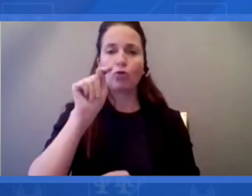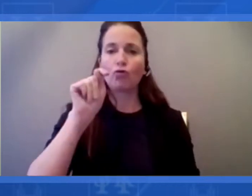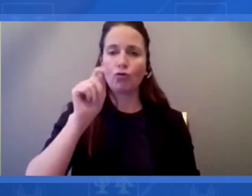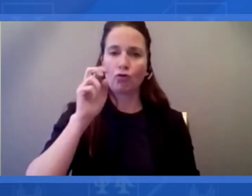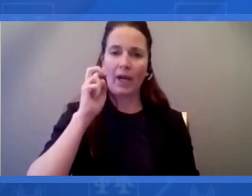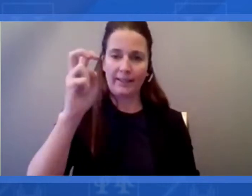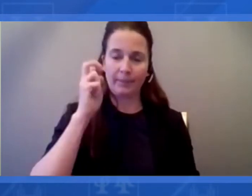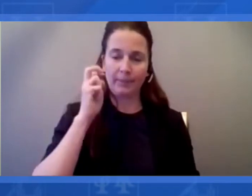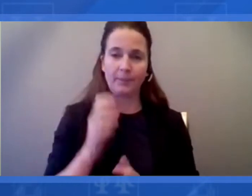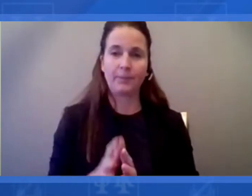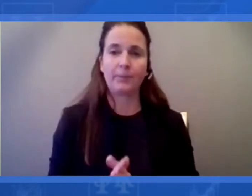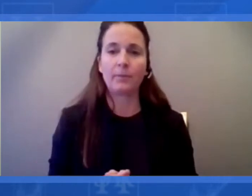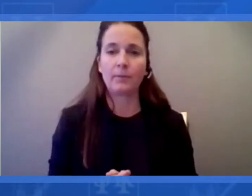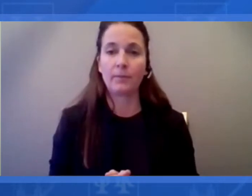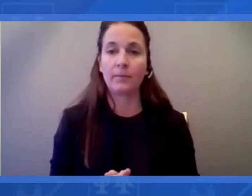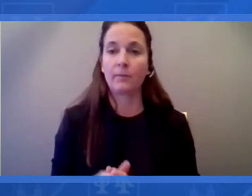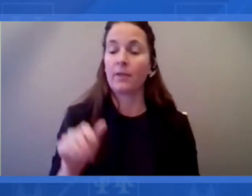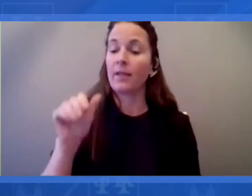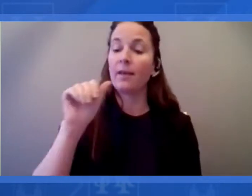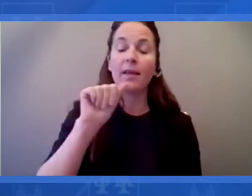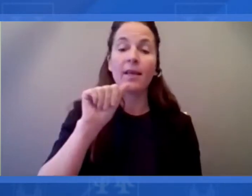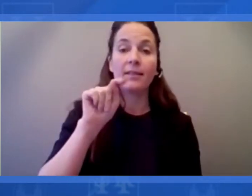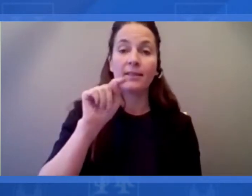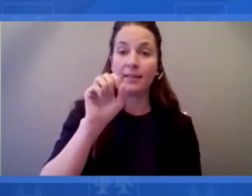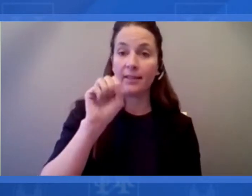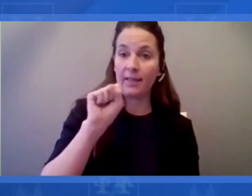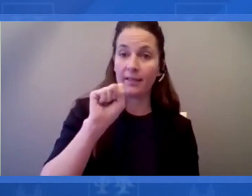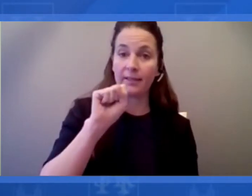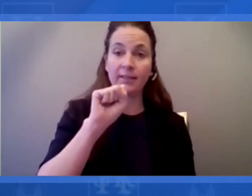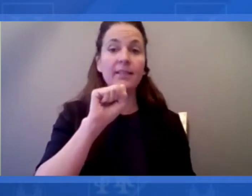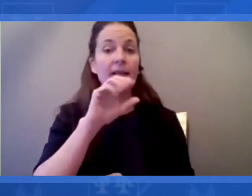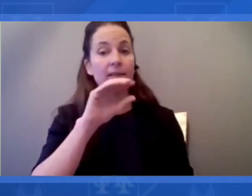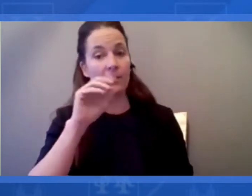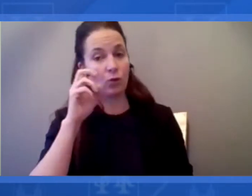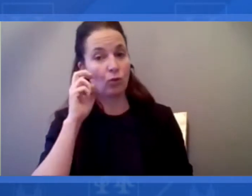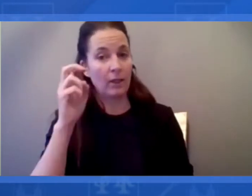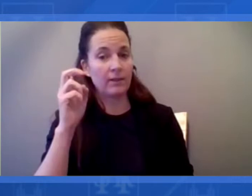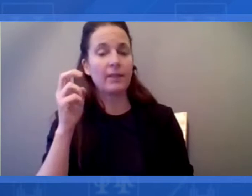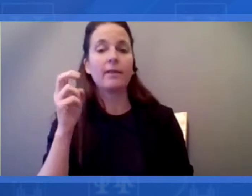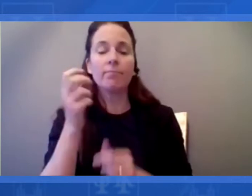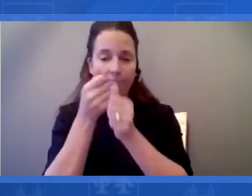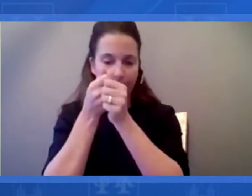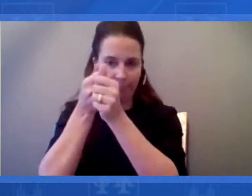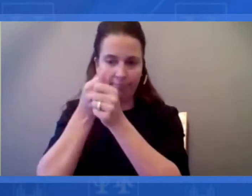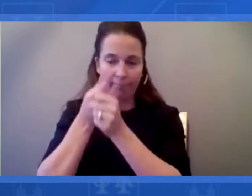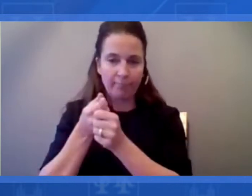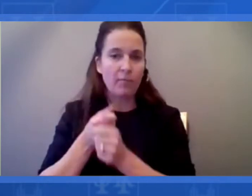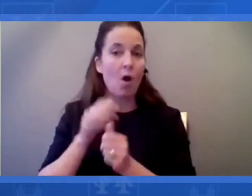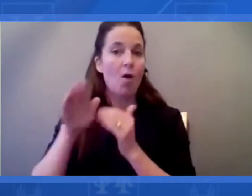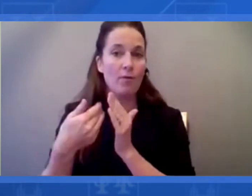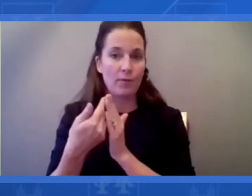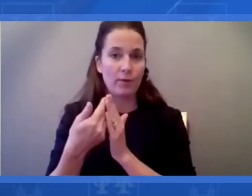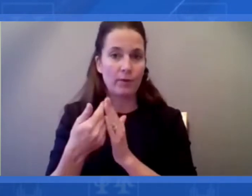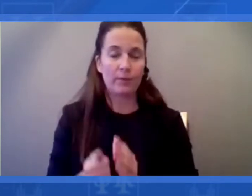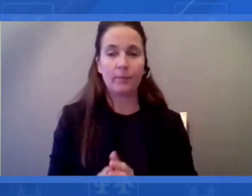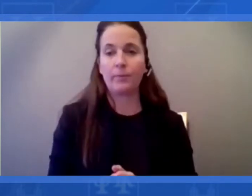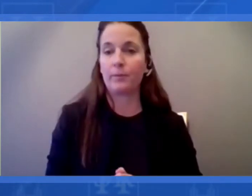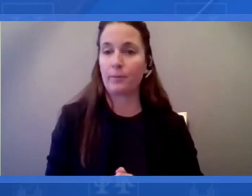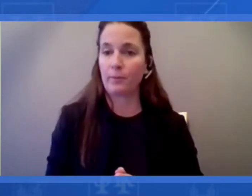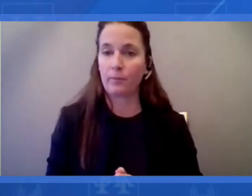result, ATS and DARTS are compliant with the following requirements. Categories of